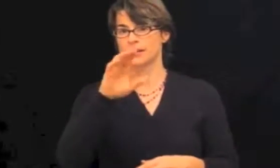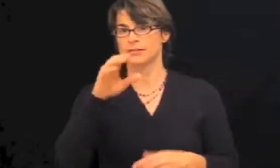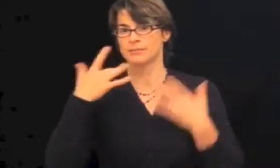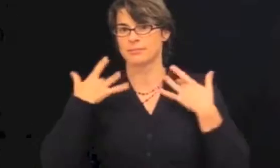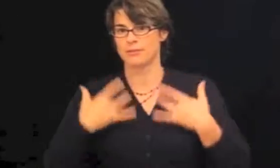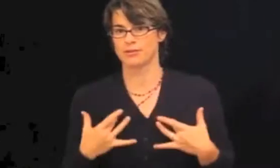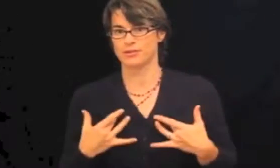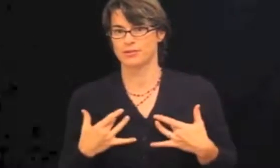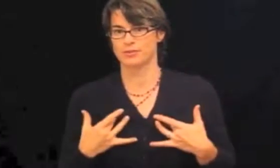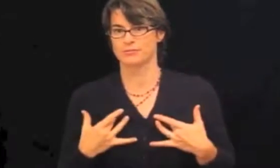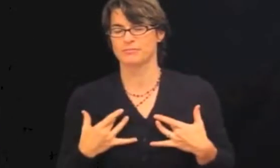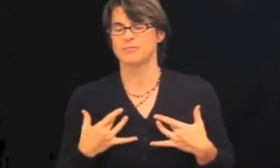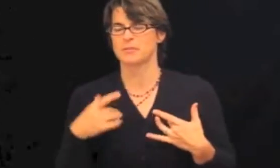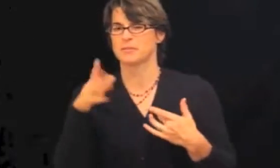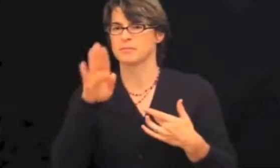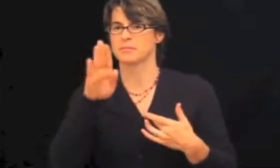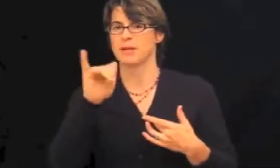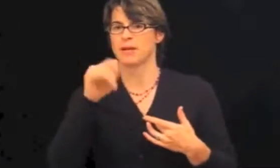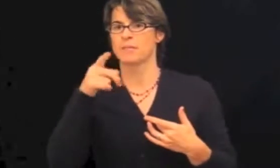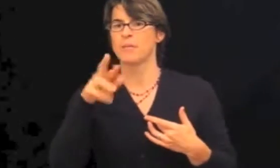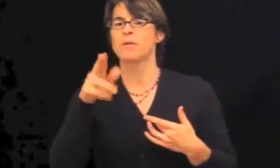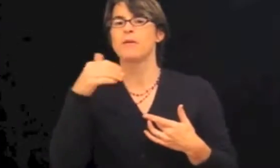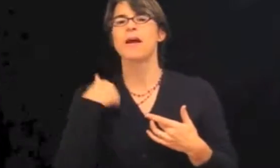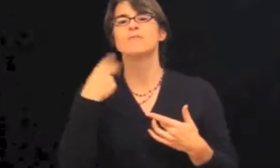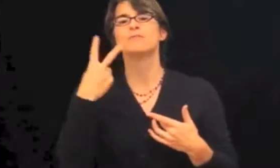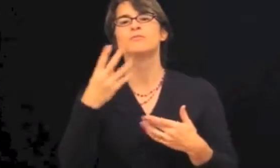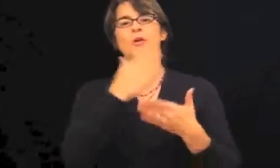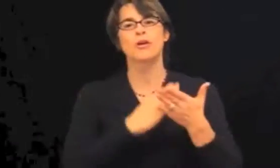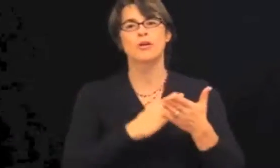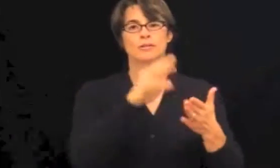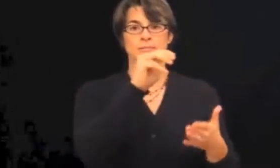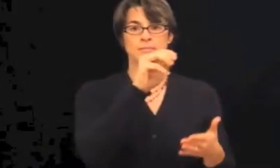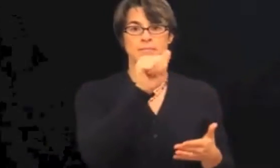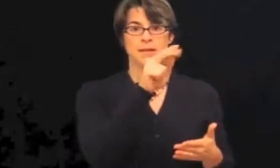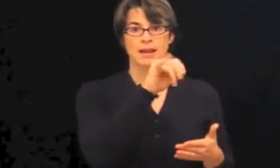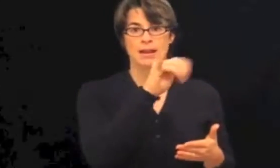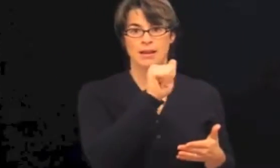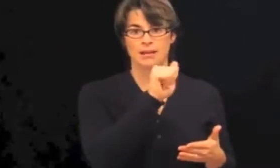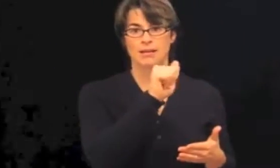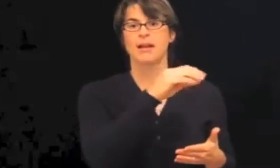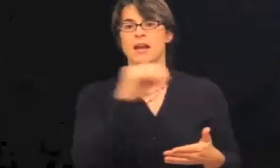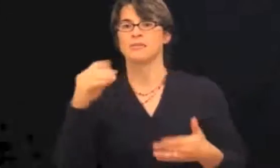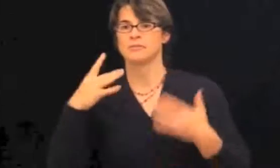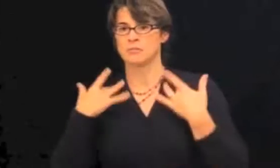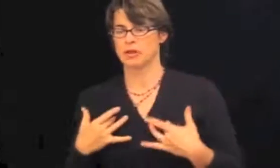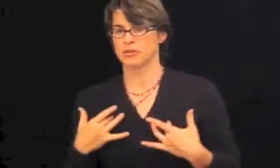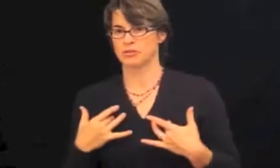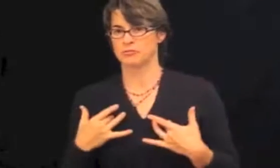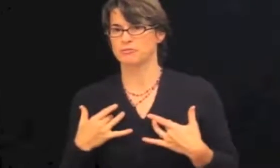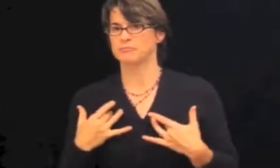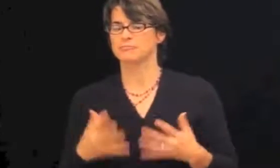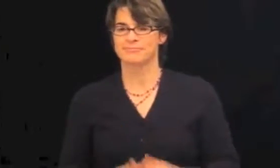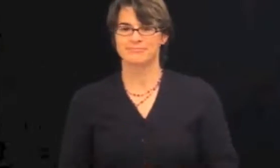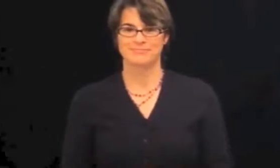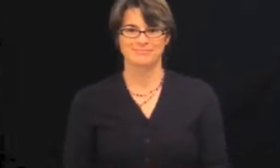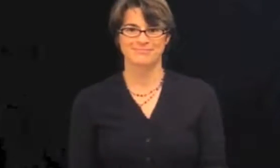In the past, bipolar disorder was called manic depressive. It has two parts, mania and